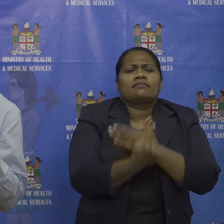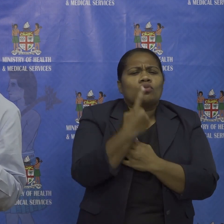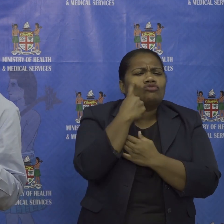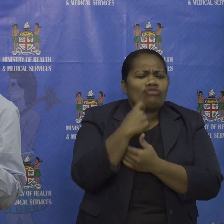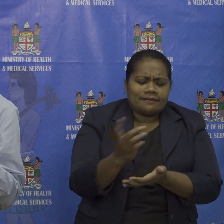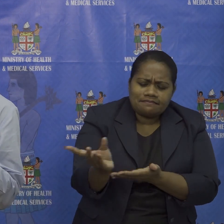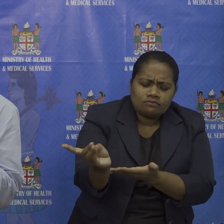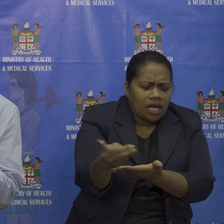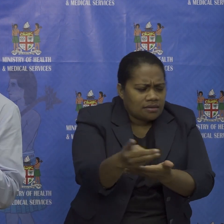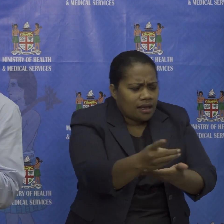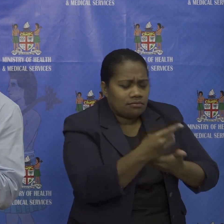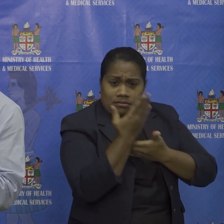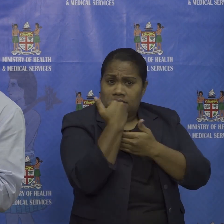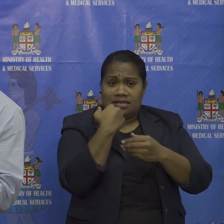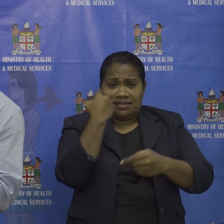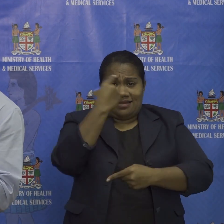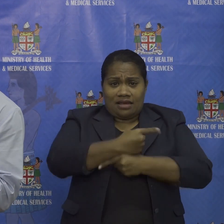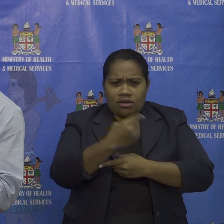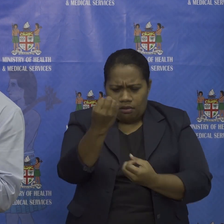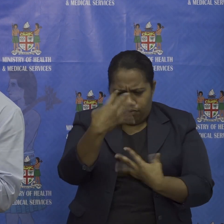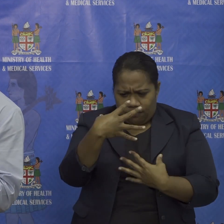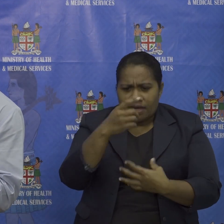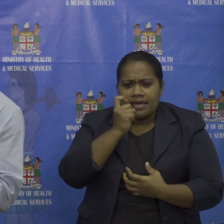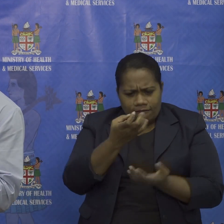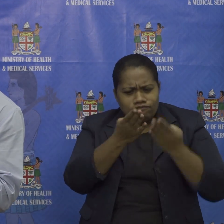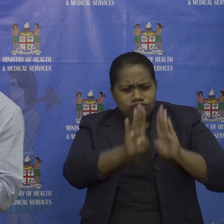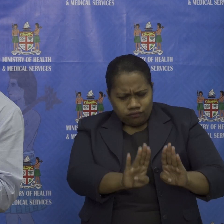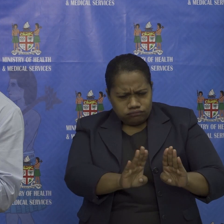last night to inform us whether a lockdown was necessary.